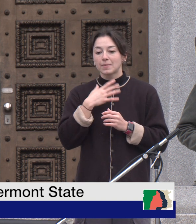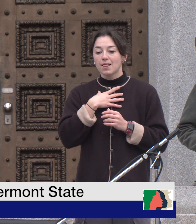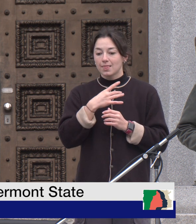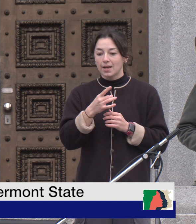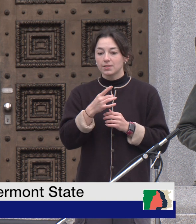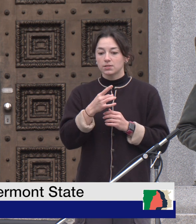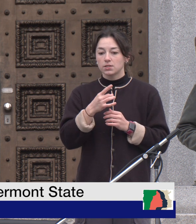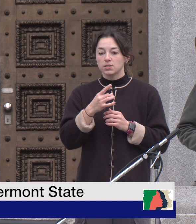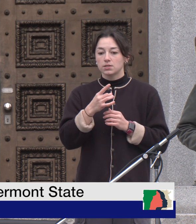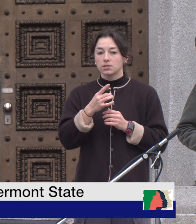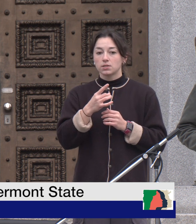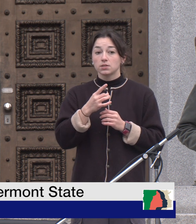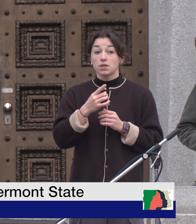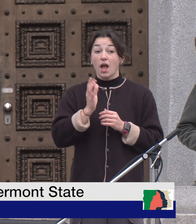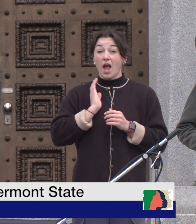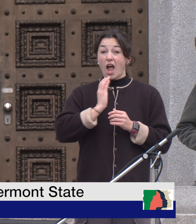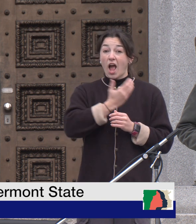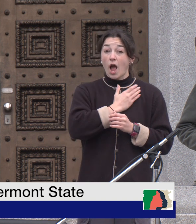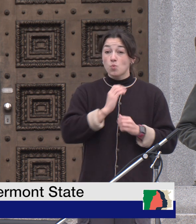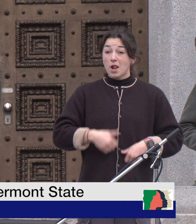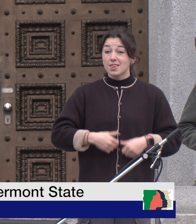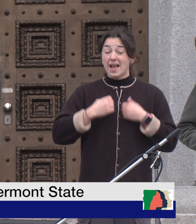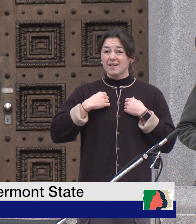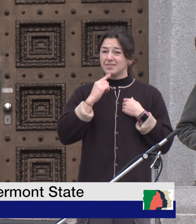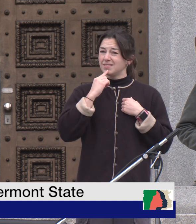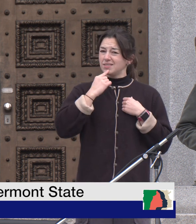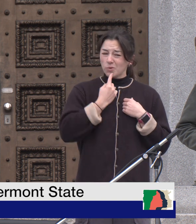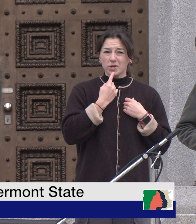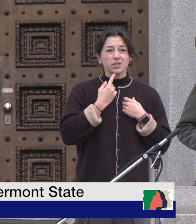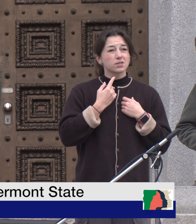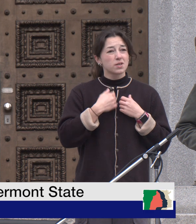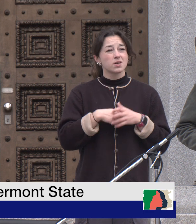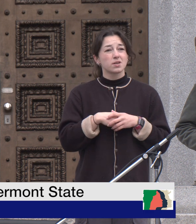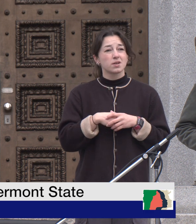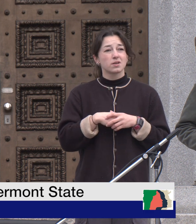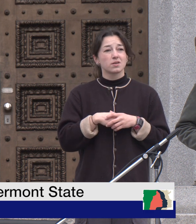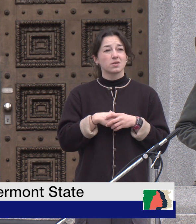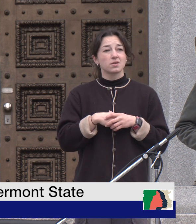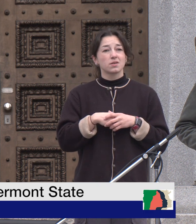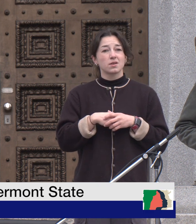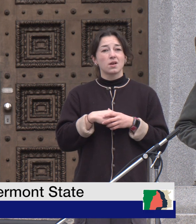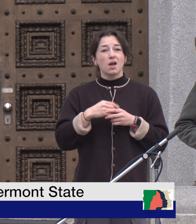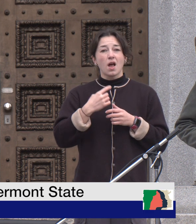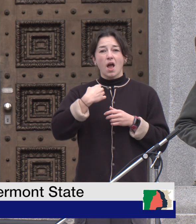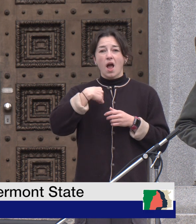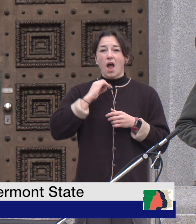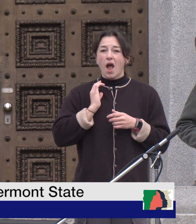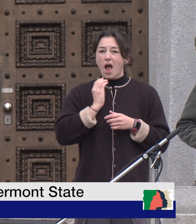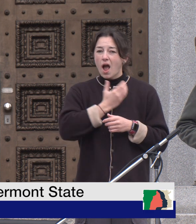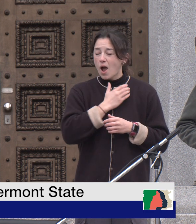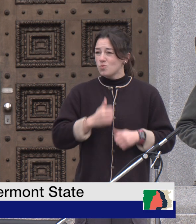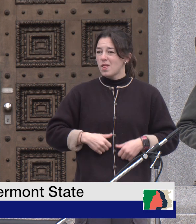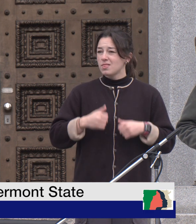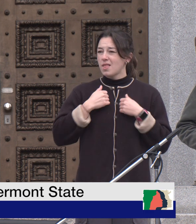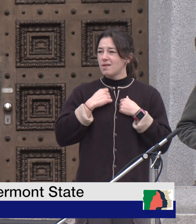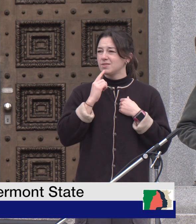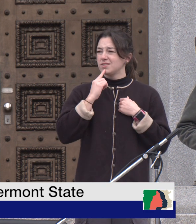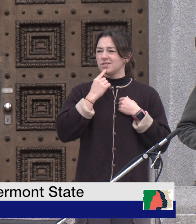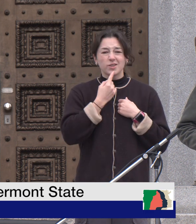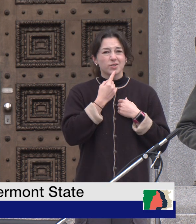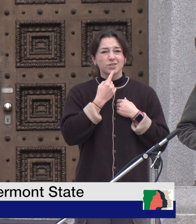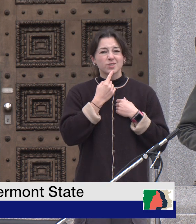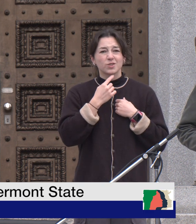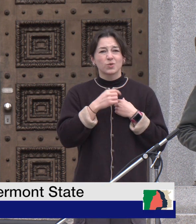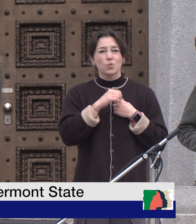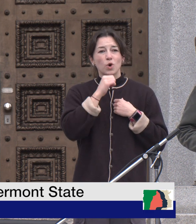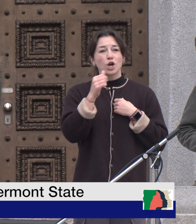our lives seriously. Take our lives seriously. We're not